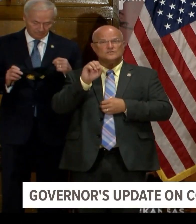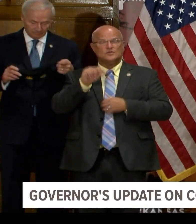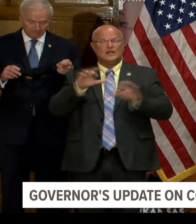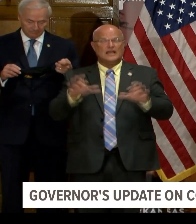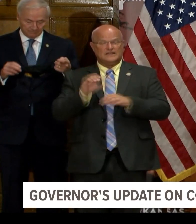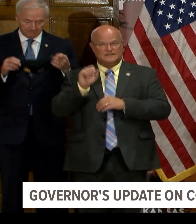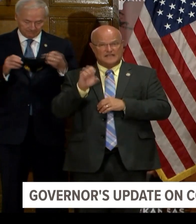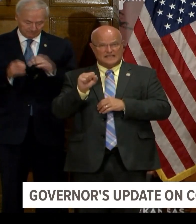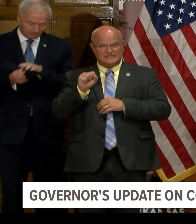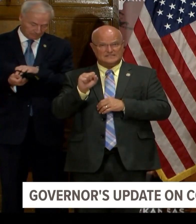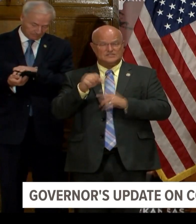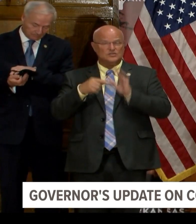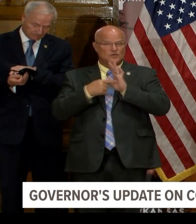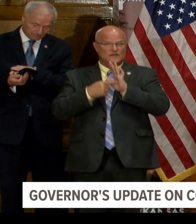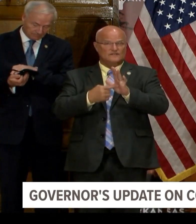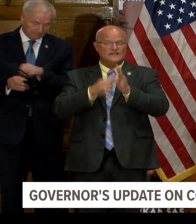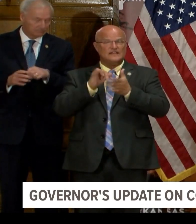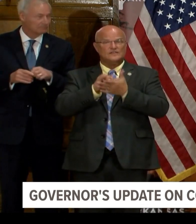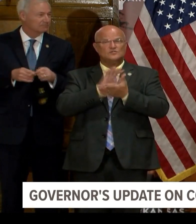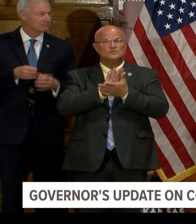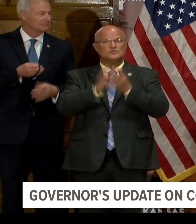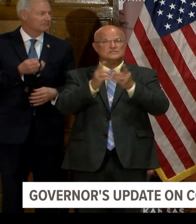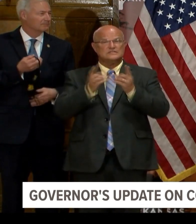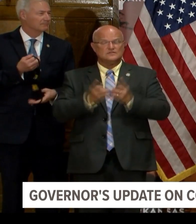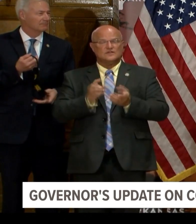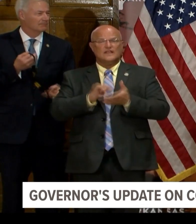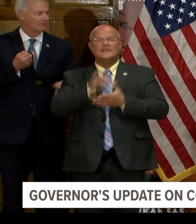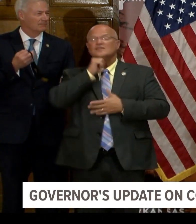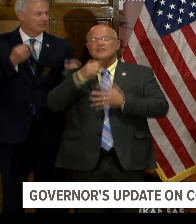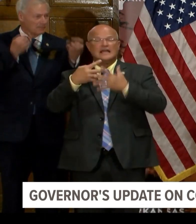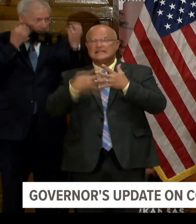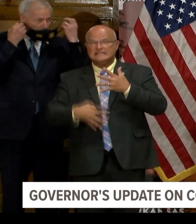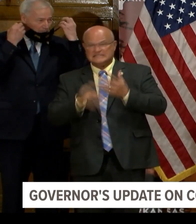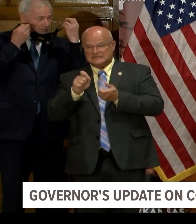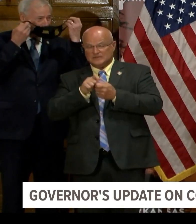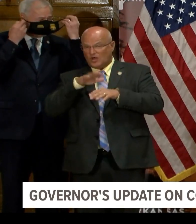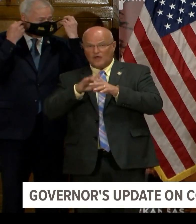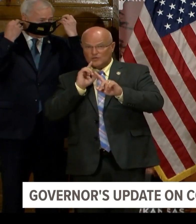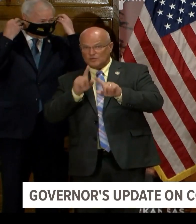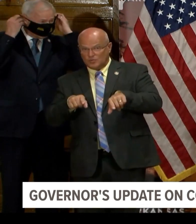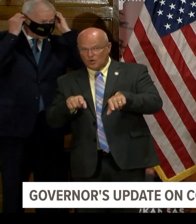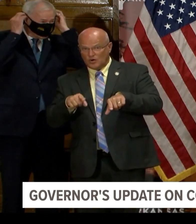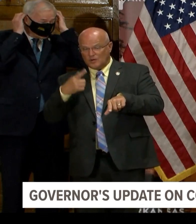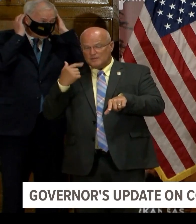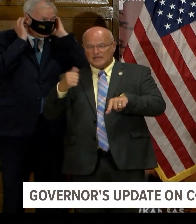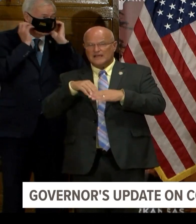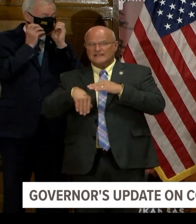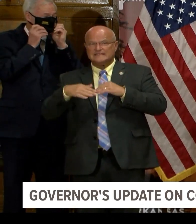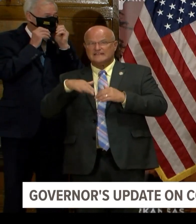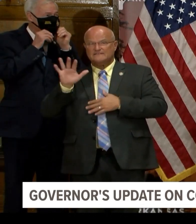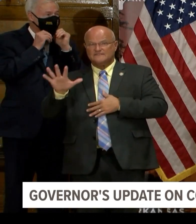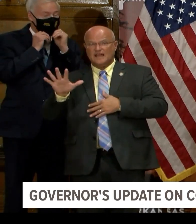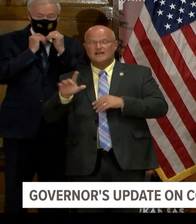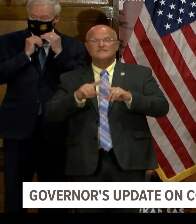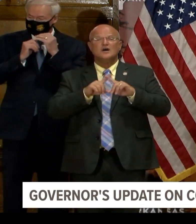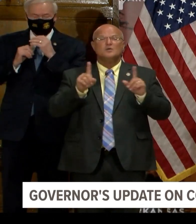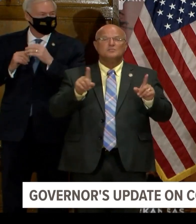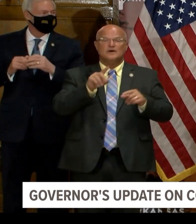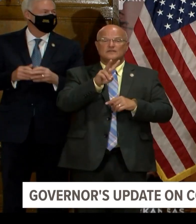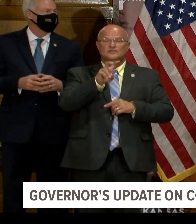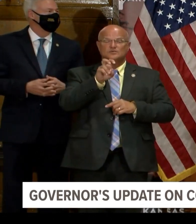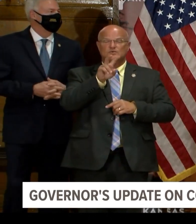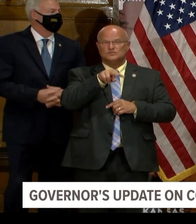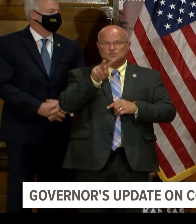if you will, to reflect those school districts that are not listed explicitly on the report because they have less than 5 cases. But the